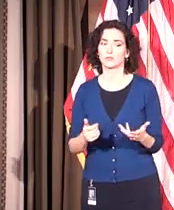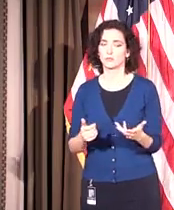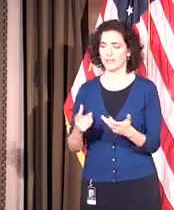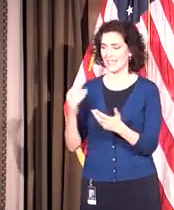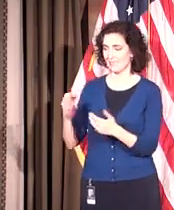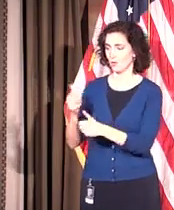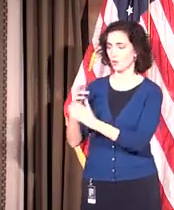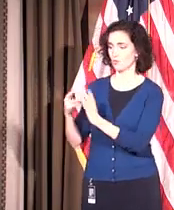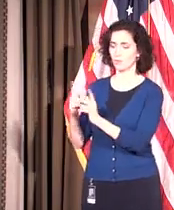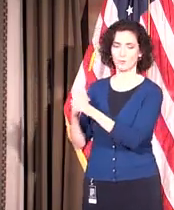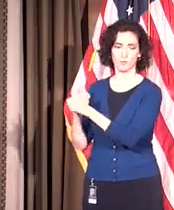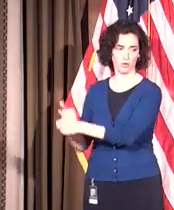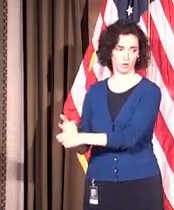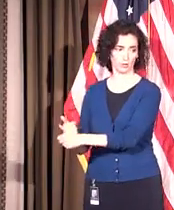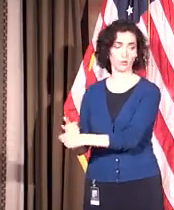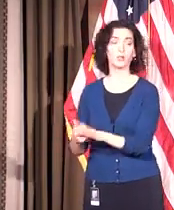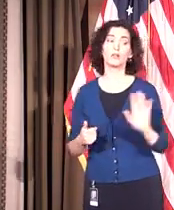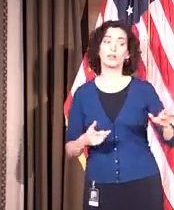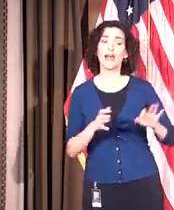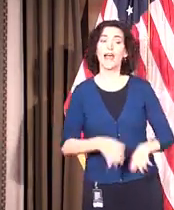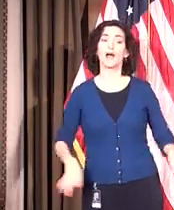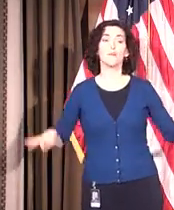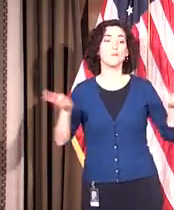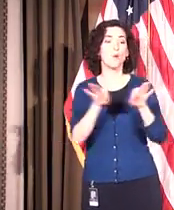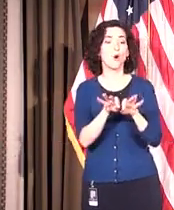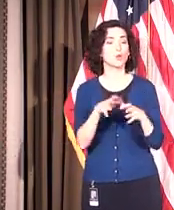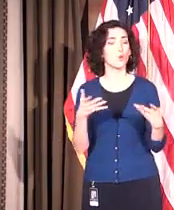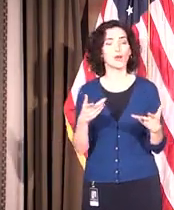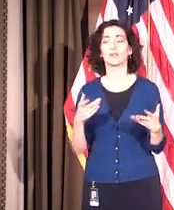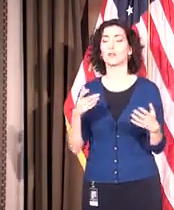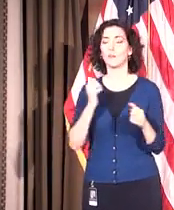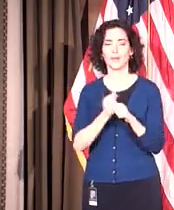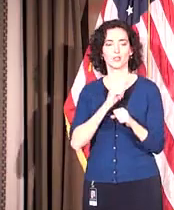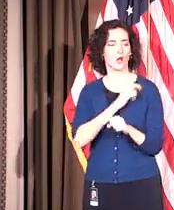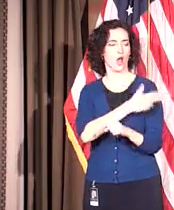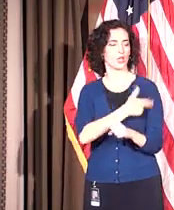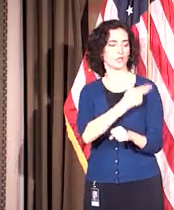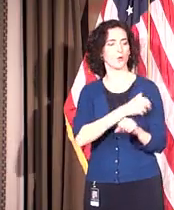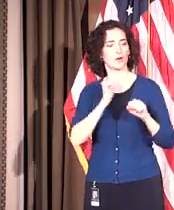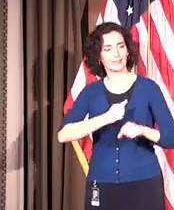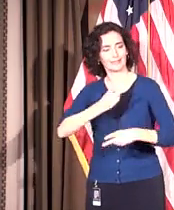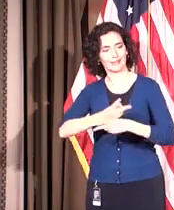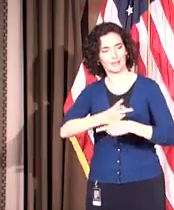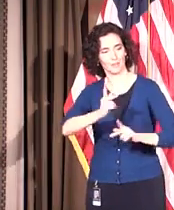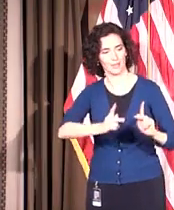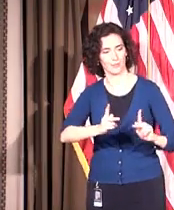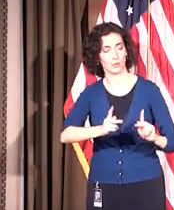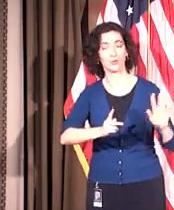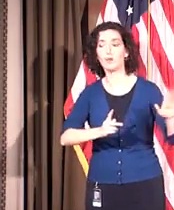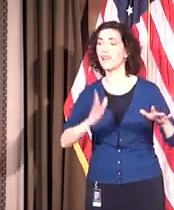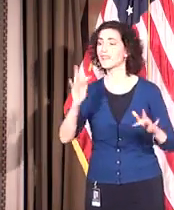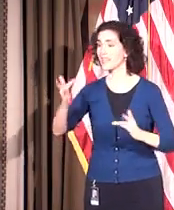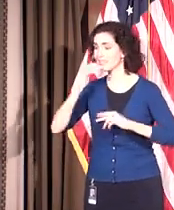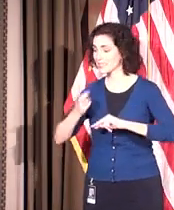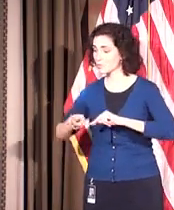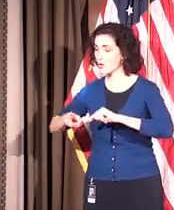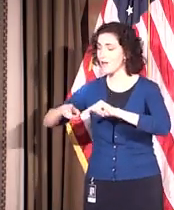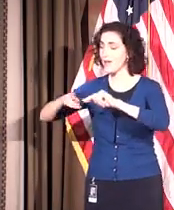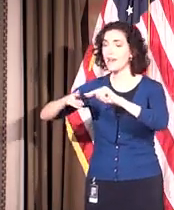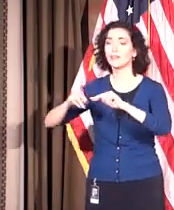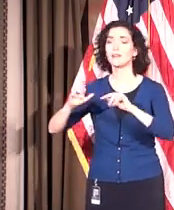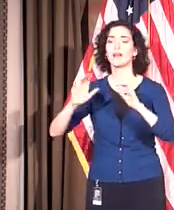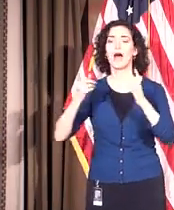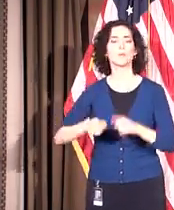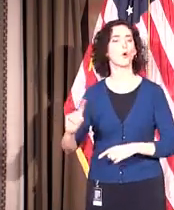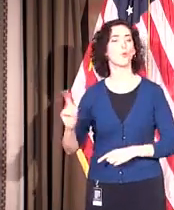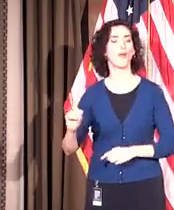hospitals. And this is a nationwide surge. We should not kid ourselves into